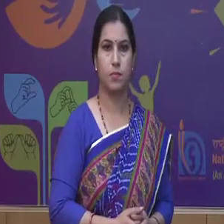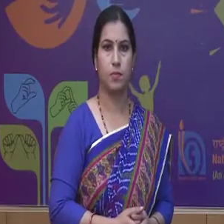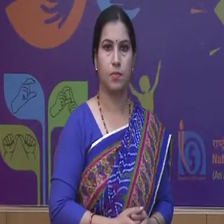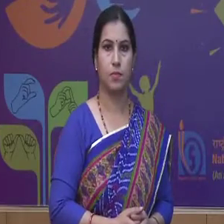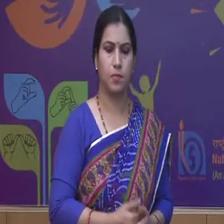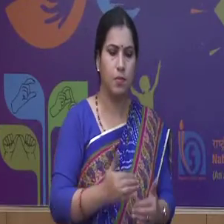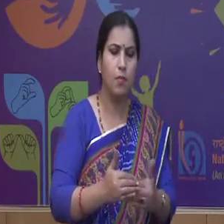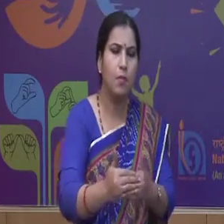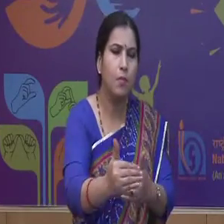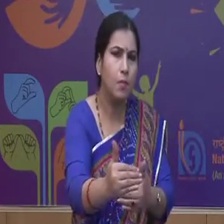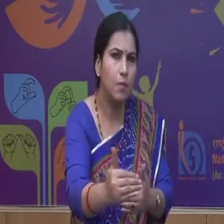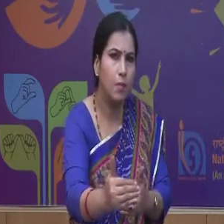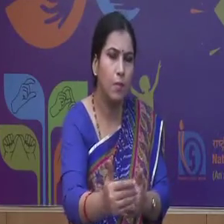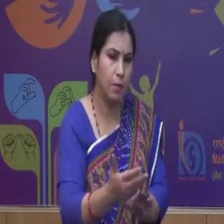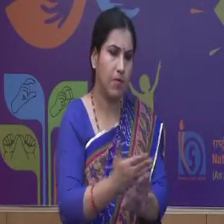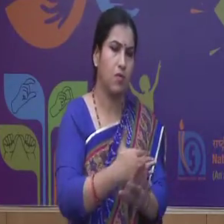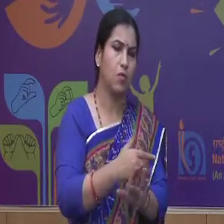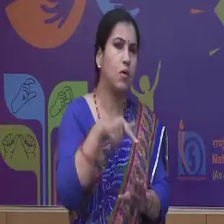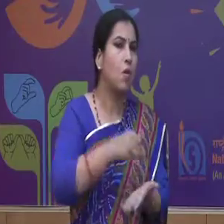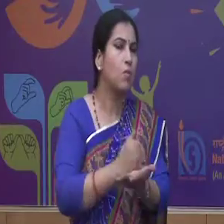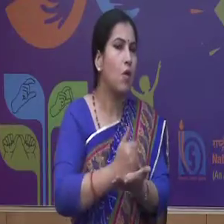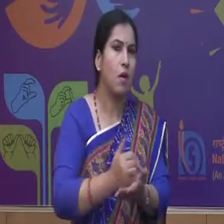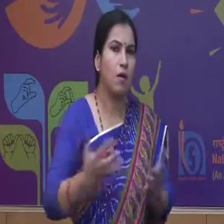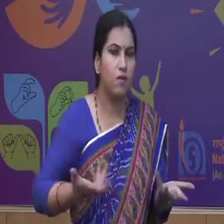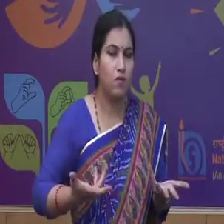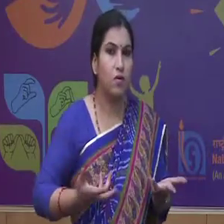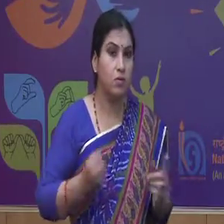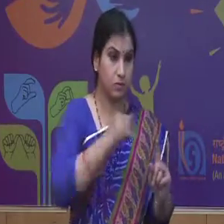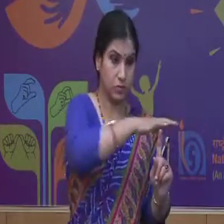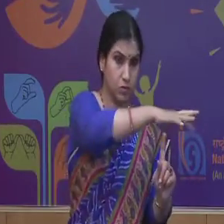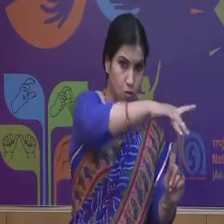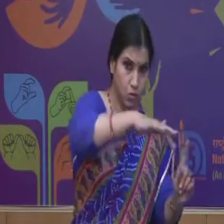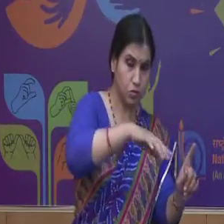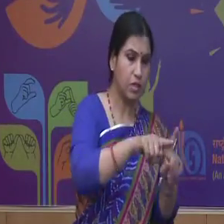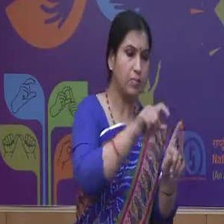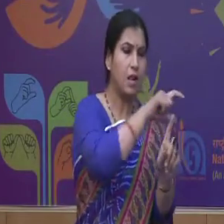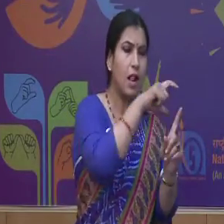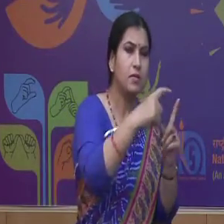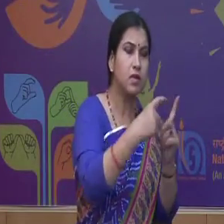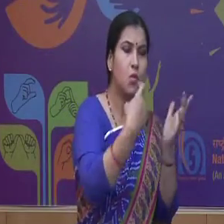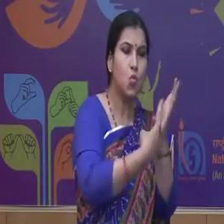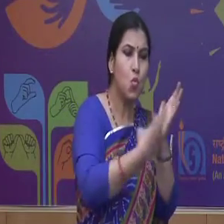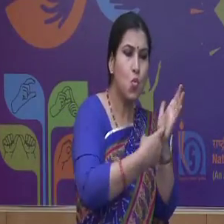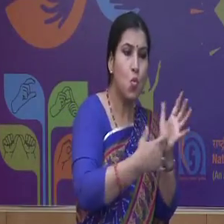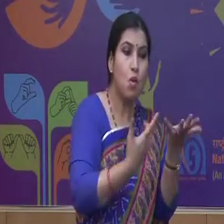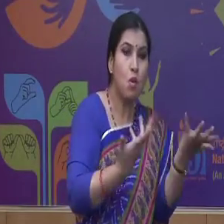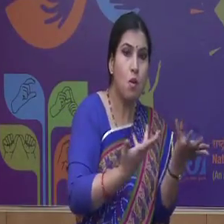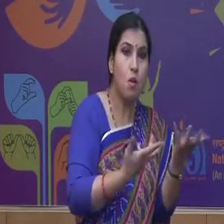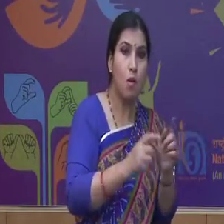Before moving forward, let us try to understand the social and cultural policies of the British